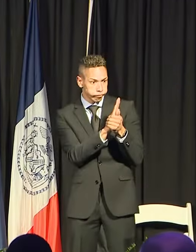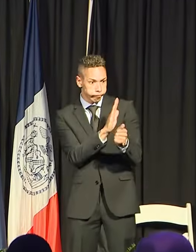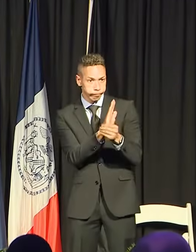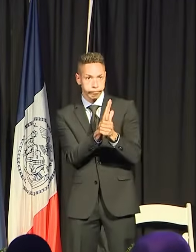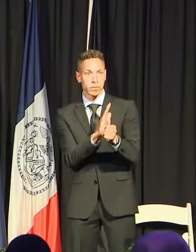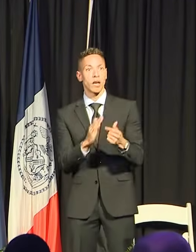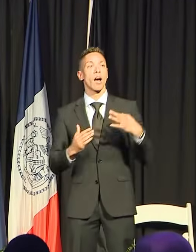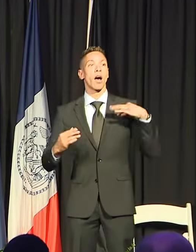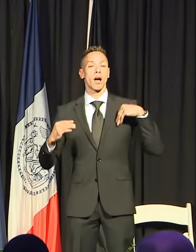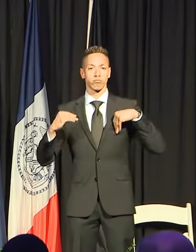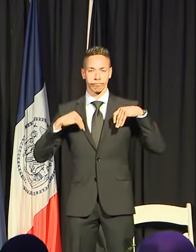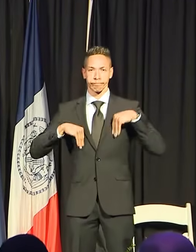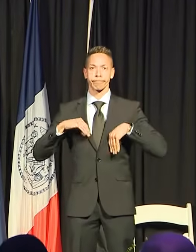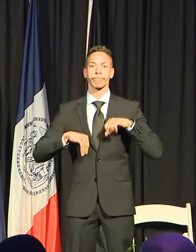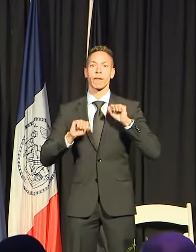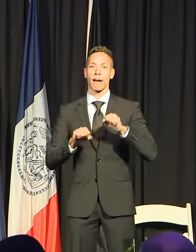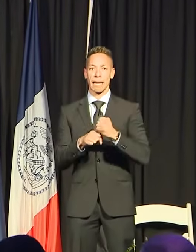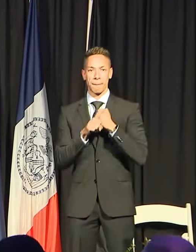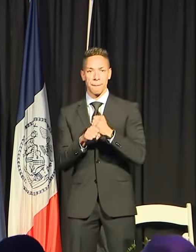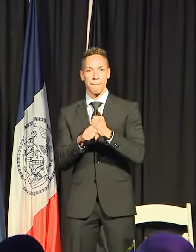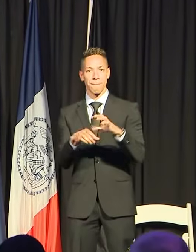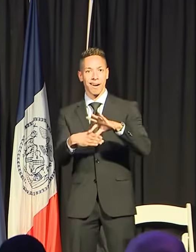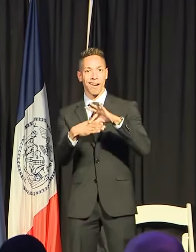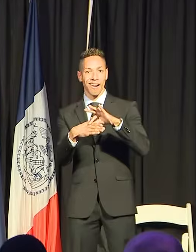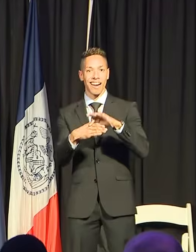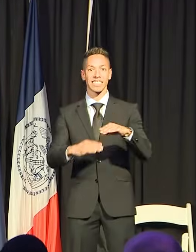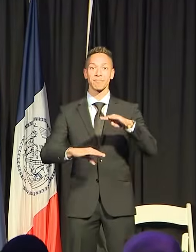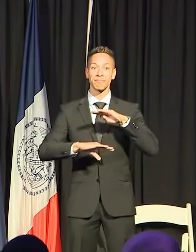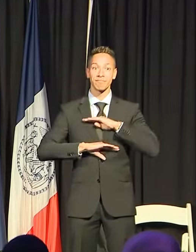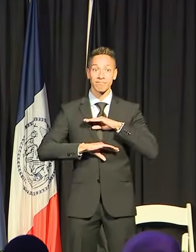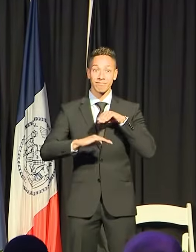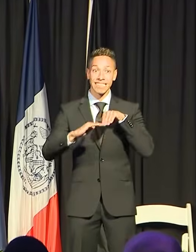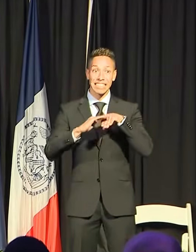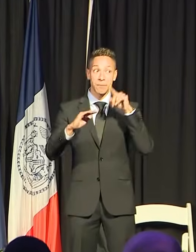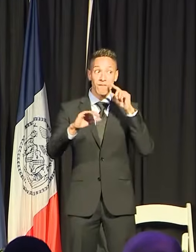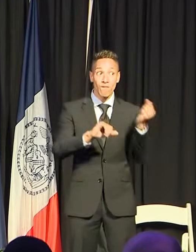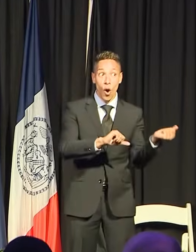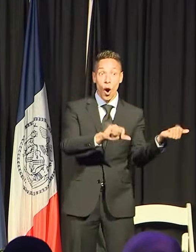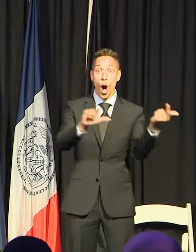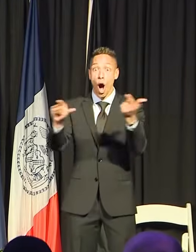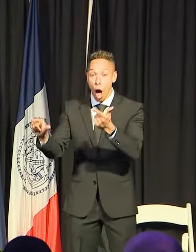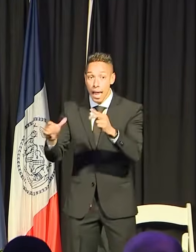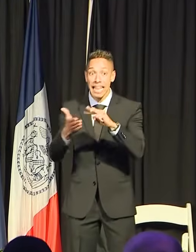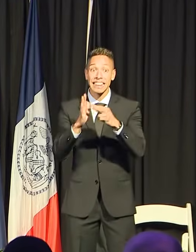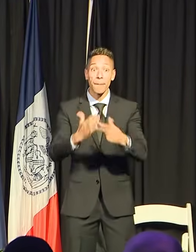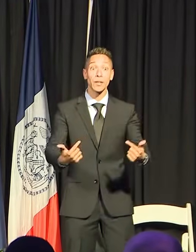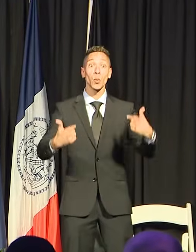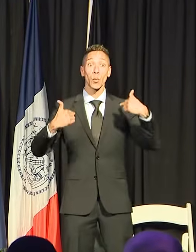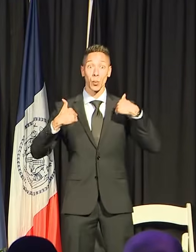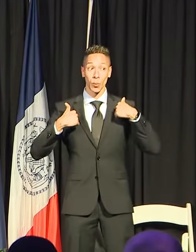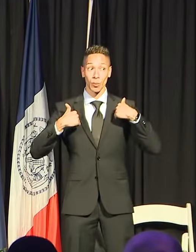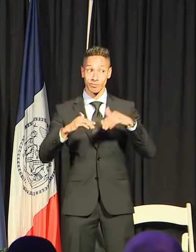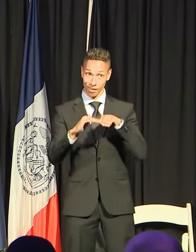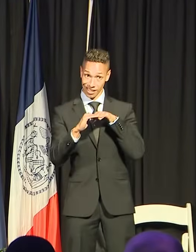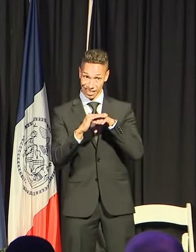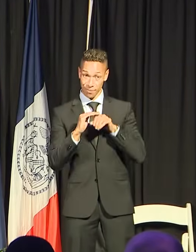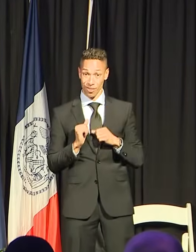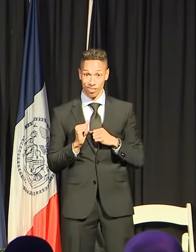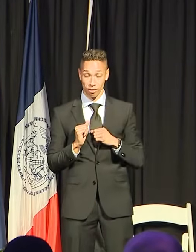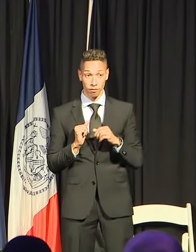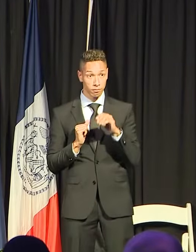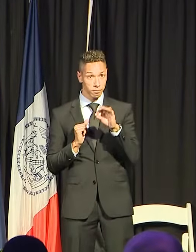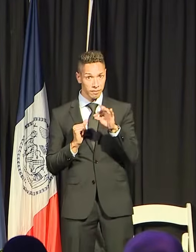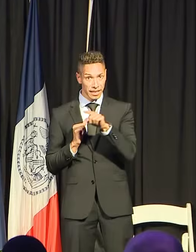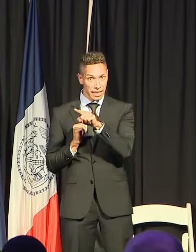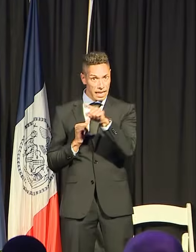to design content that works for everyone. That means we are accessible. If you have a